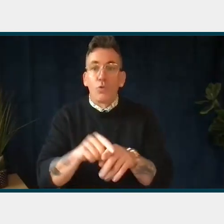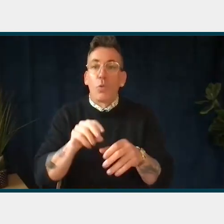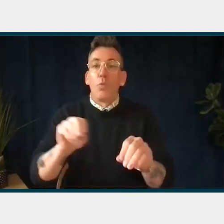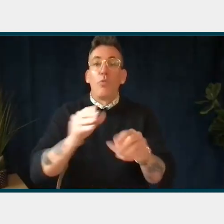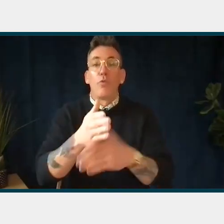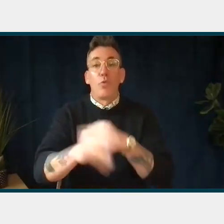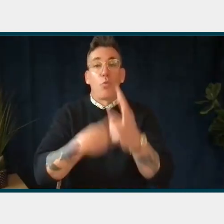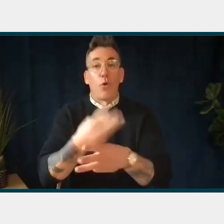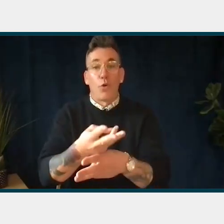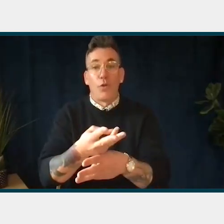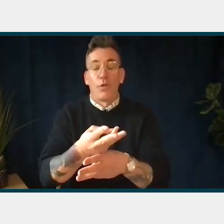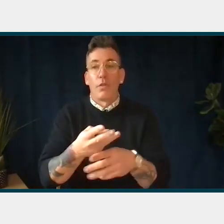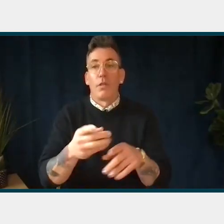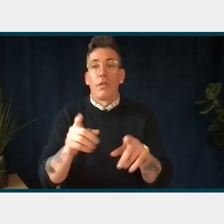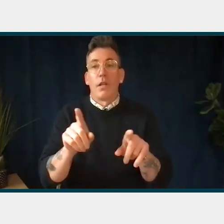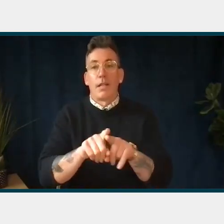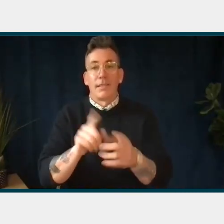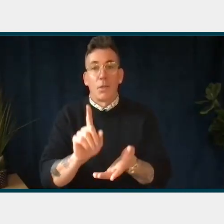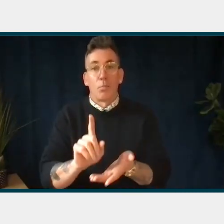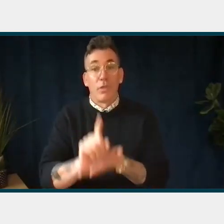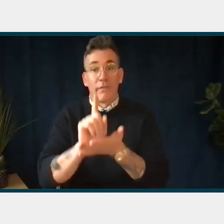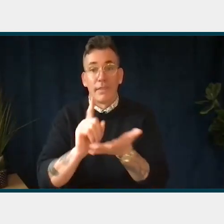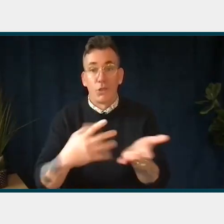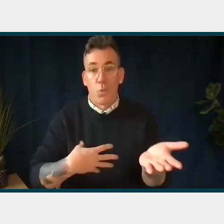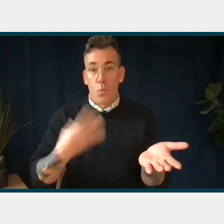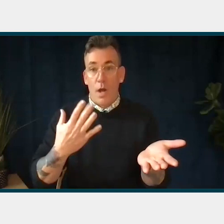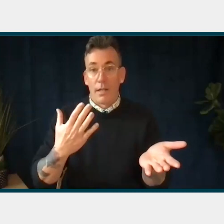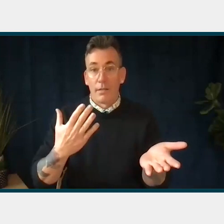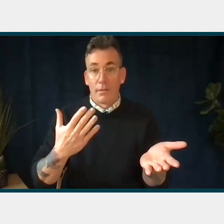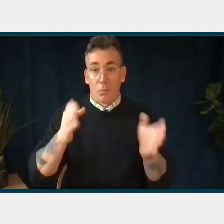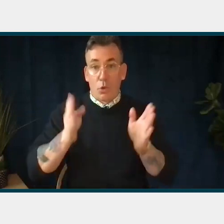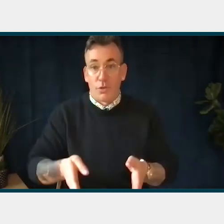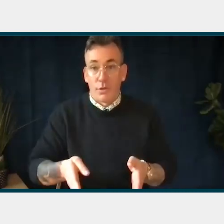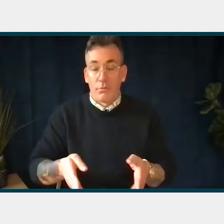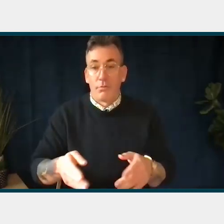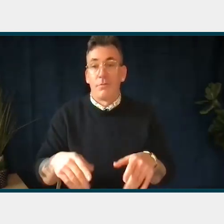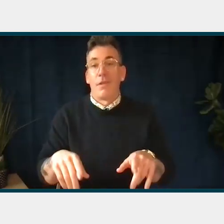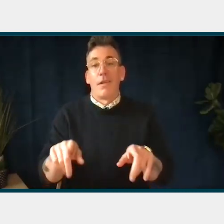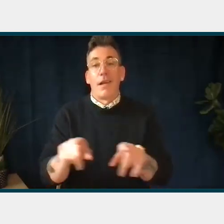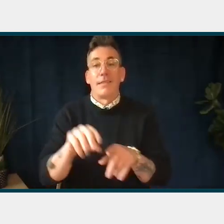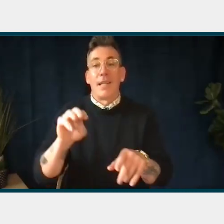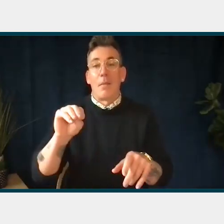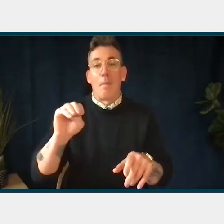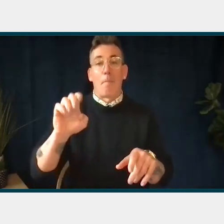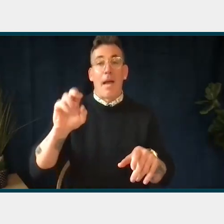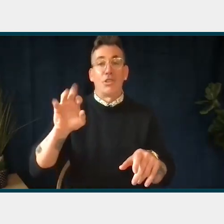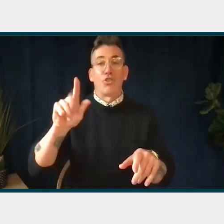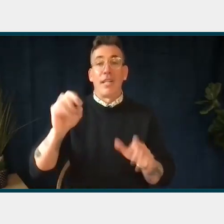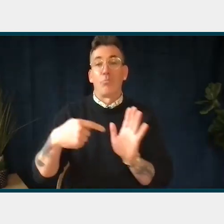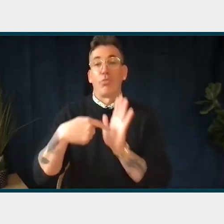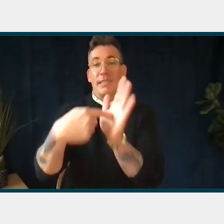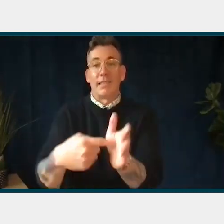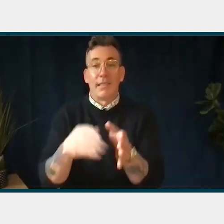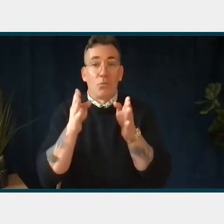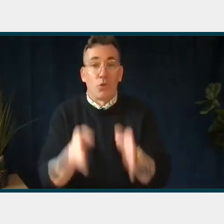identities, because I also move through the world as a privileged white individual,